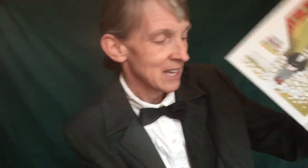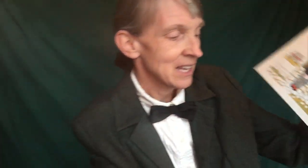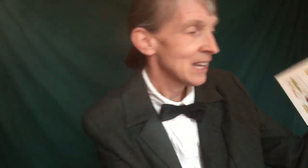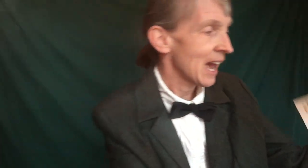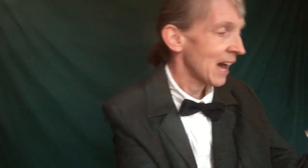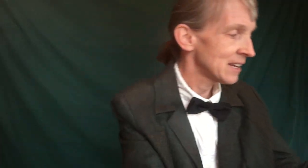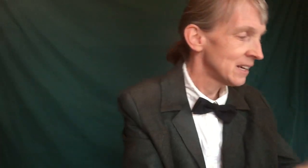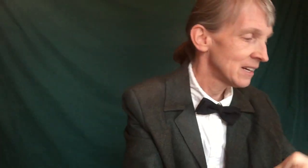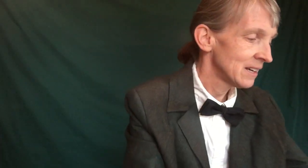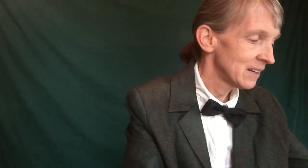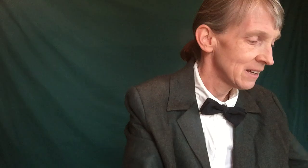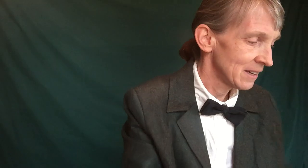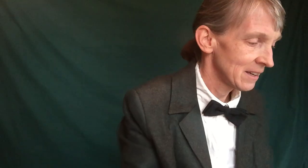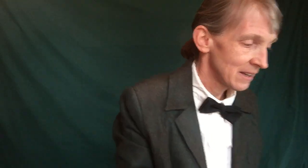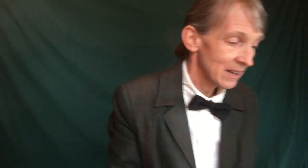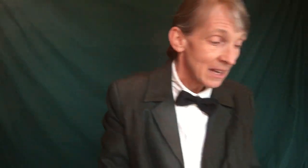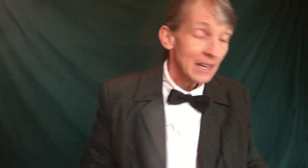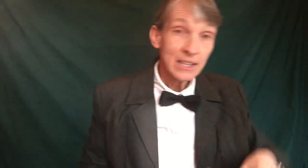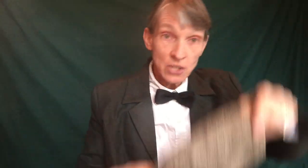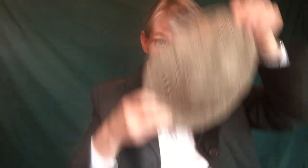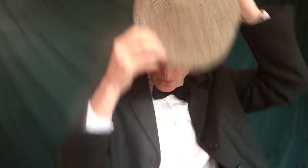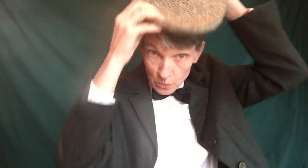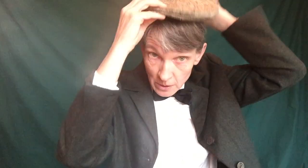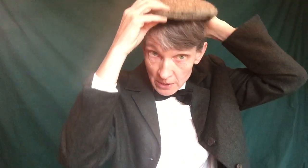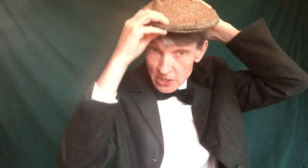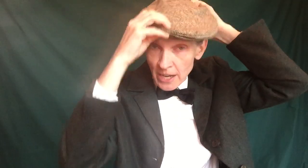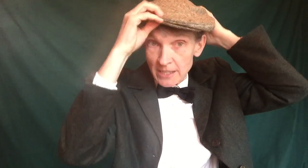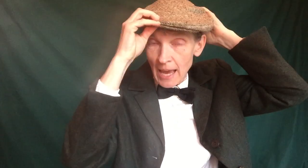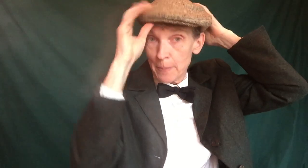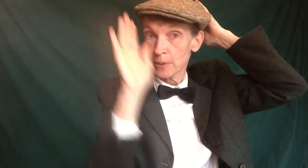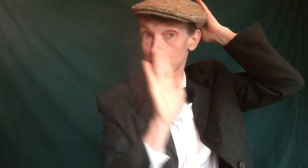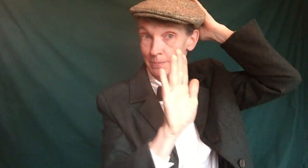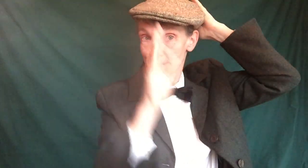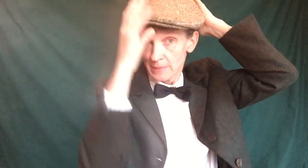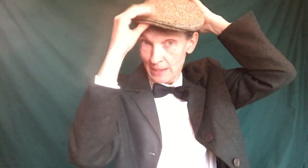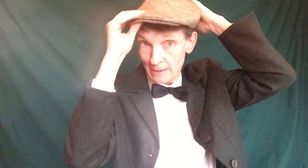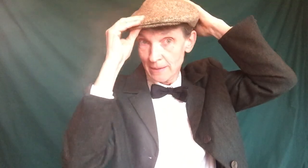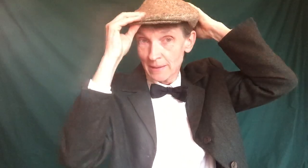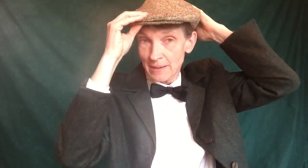he had his own checked cap.